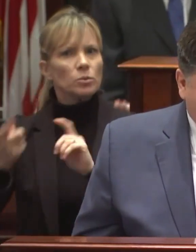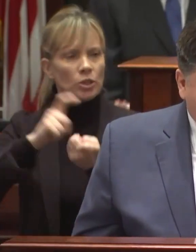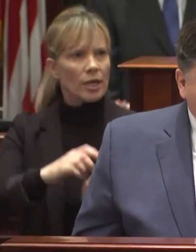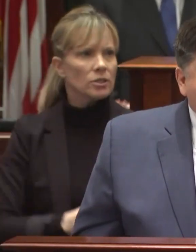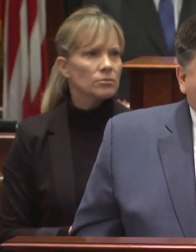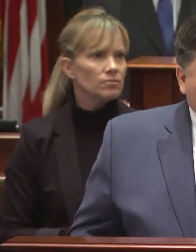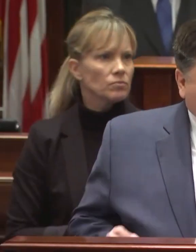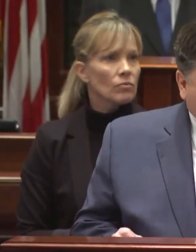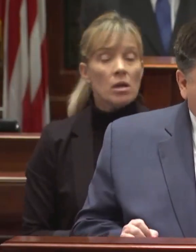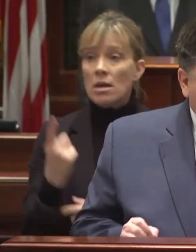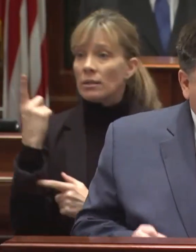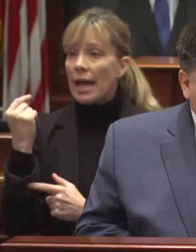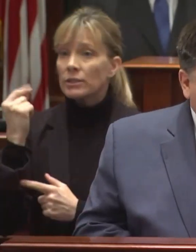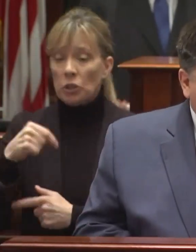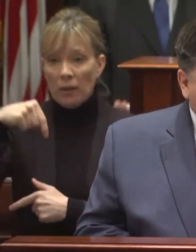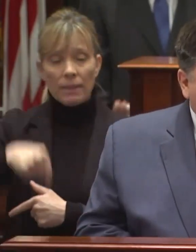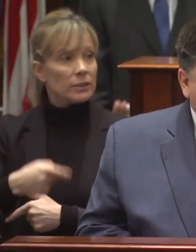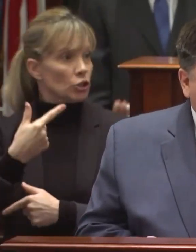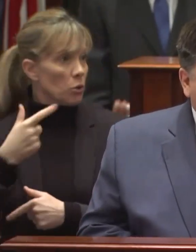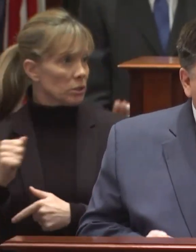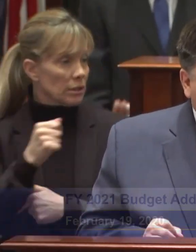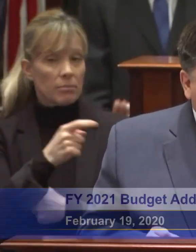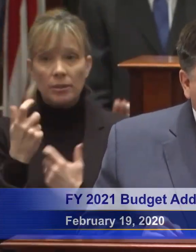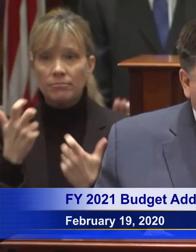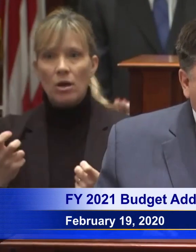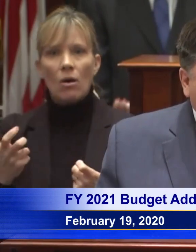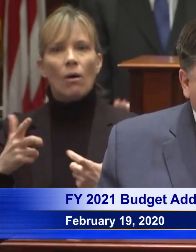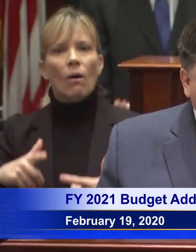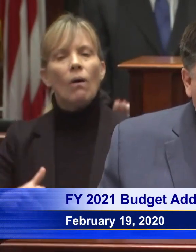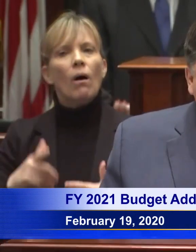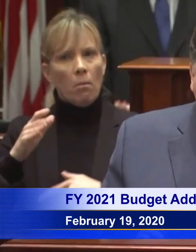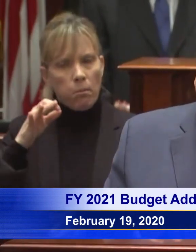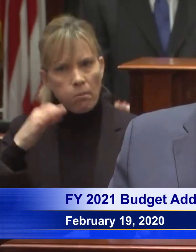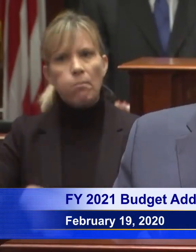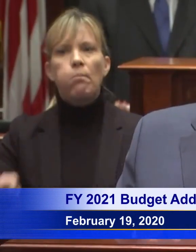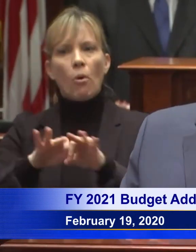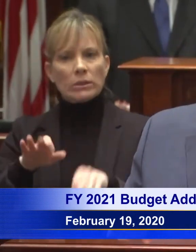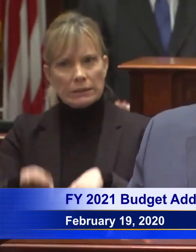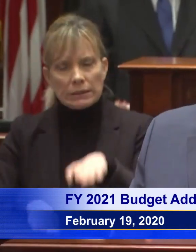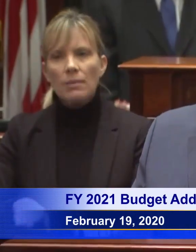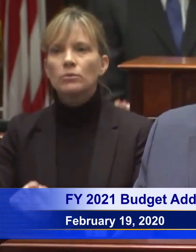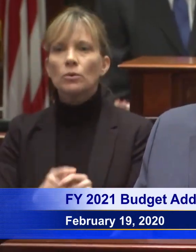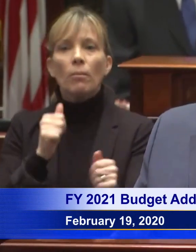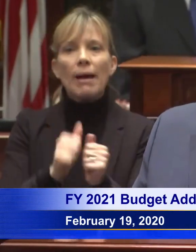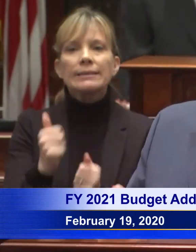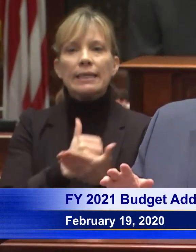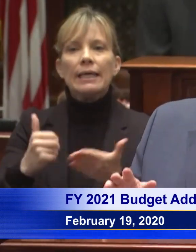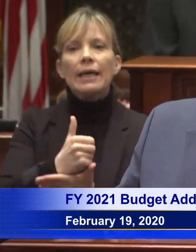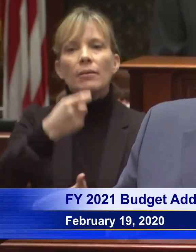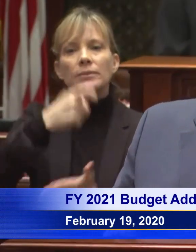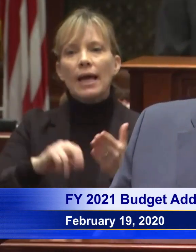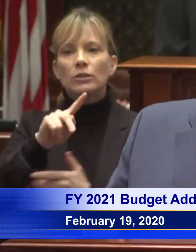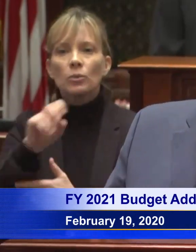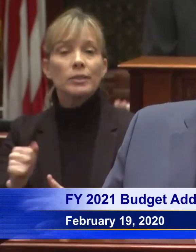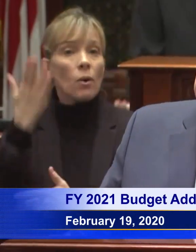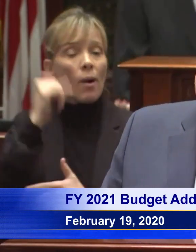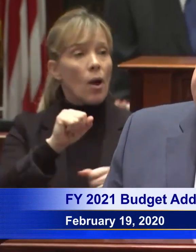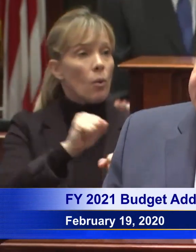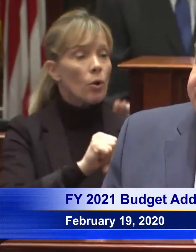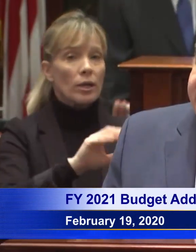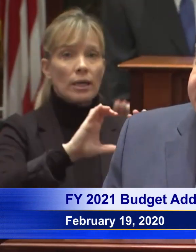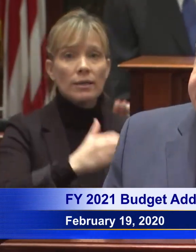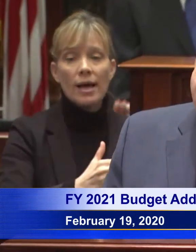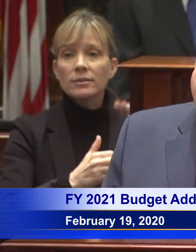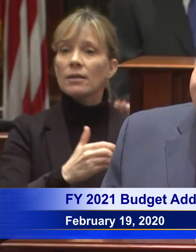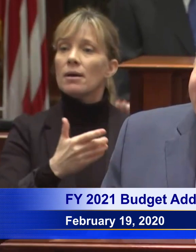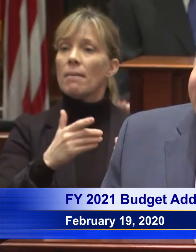change. Last year, this General Assembly took an important step forward and passed income tax rates so that working class and middle